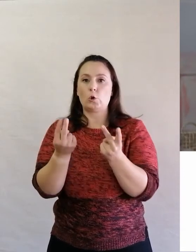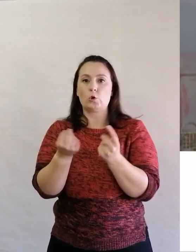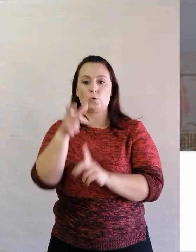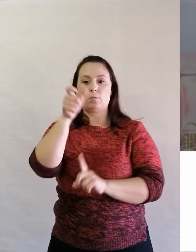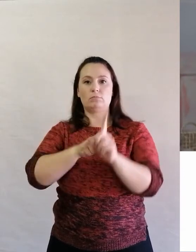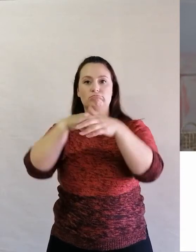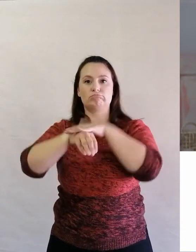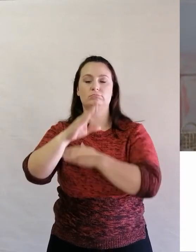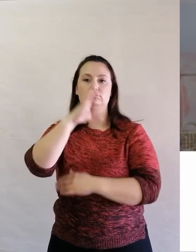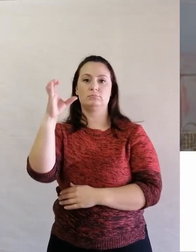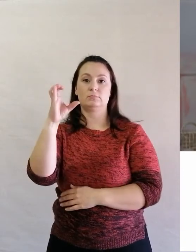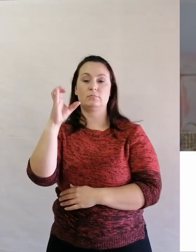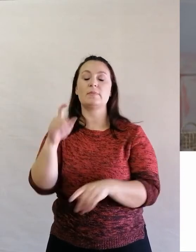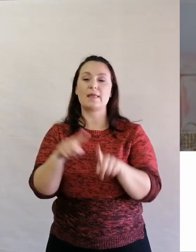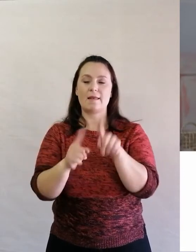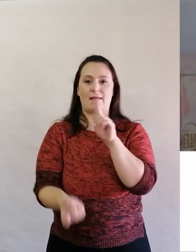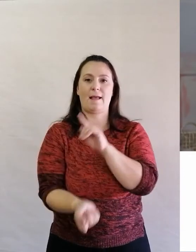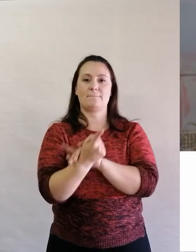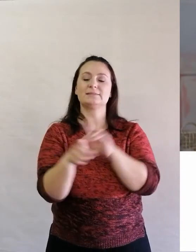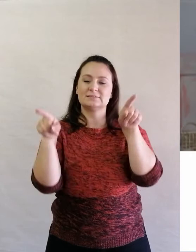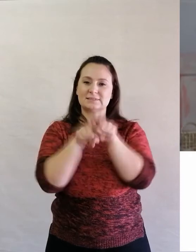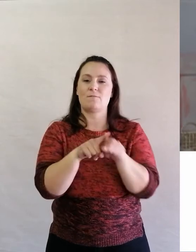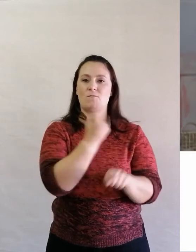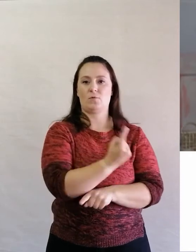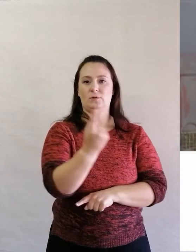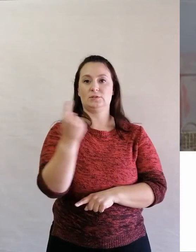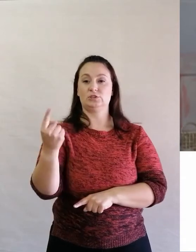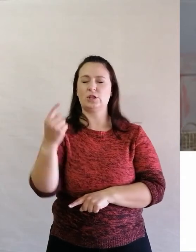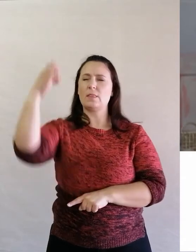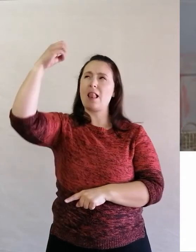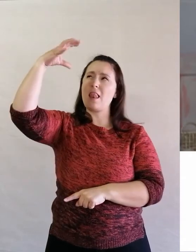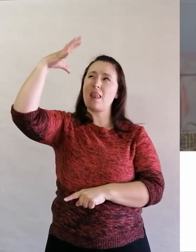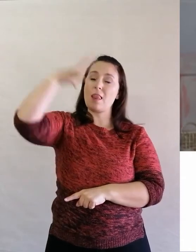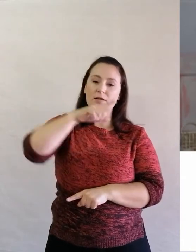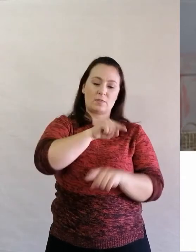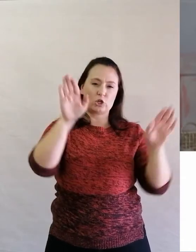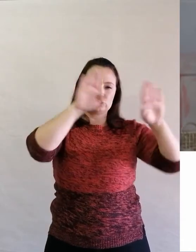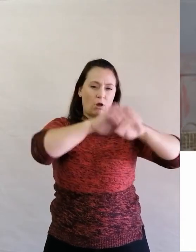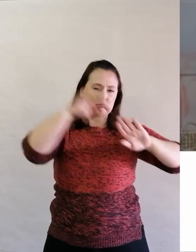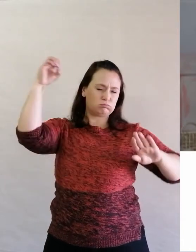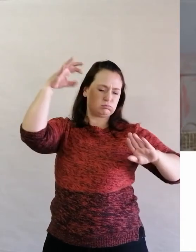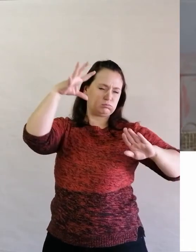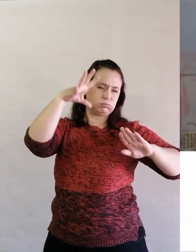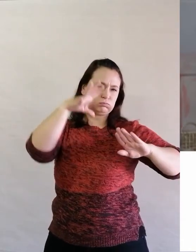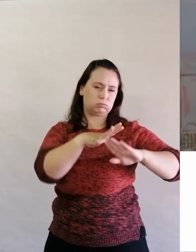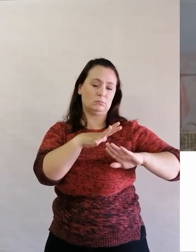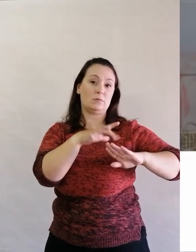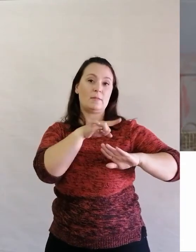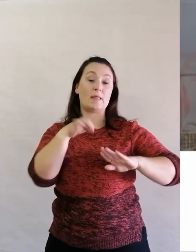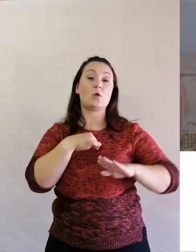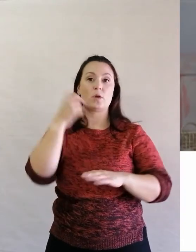in Christ. That would happen for each of us. The light would shine in the darkness and we'd realize the need for a